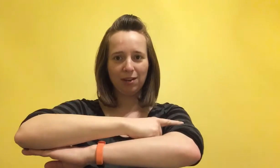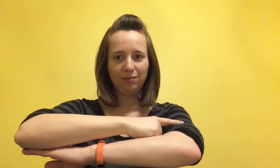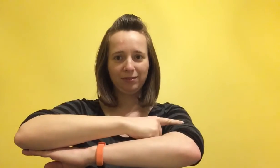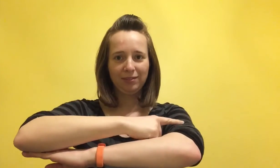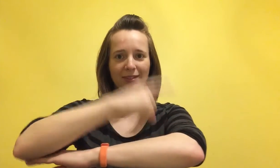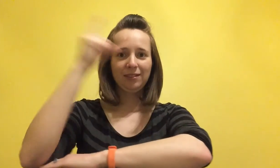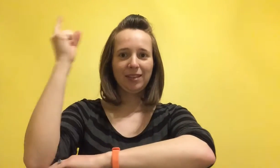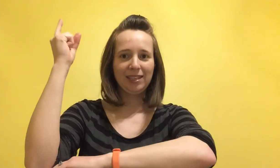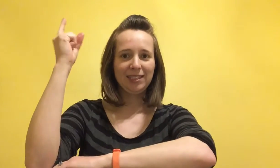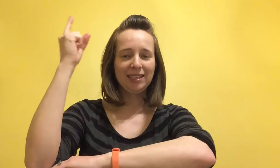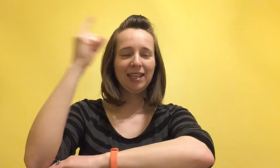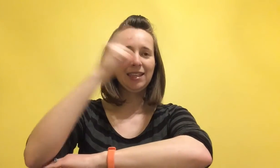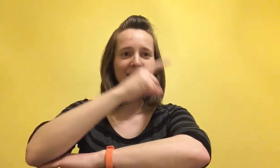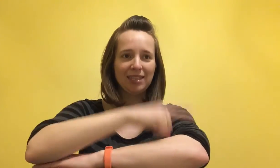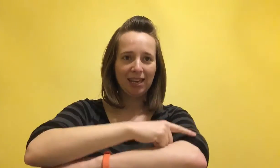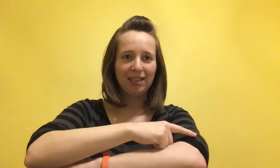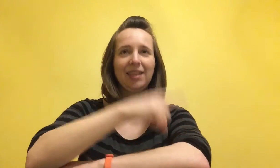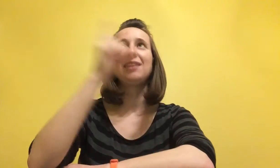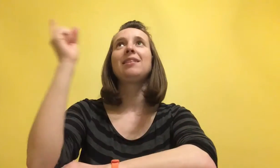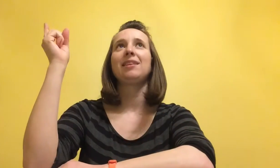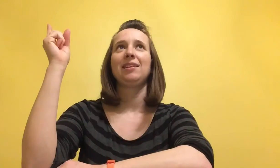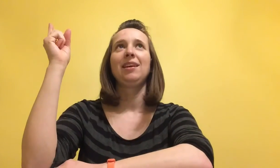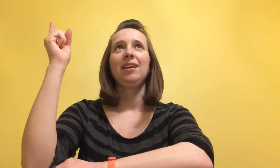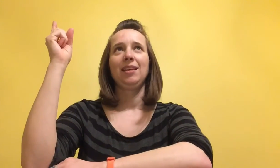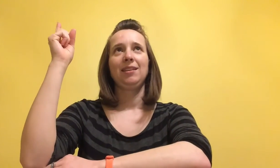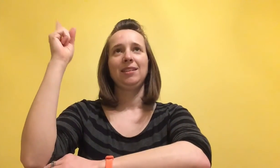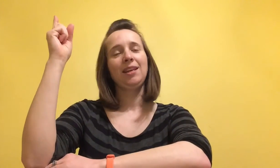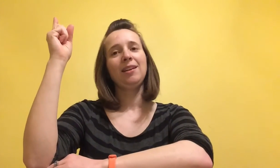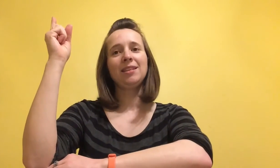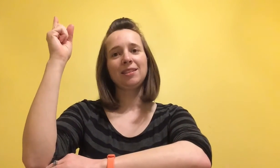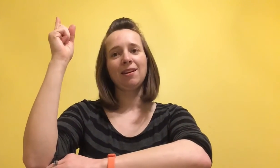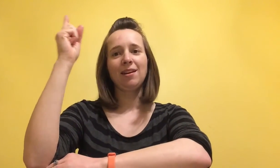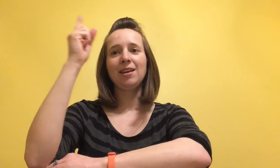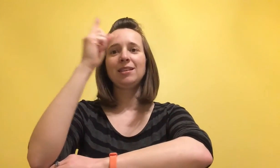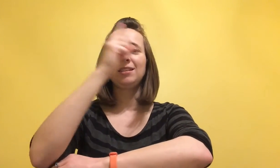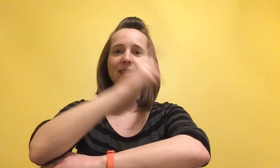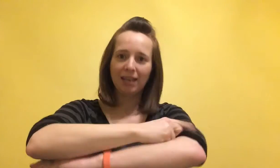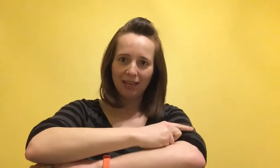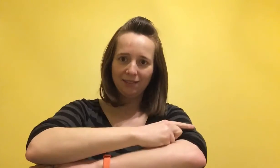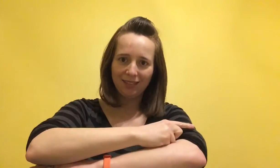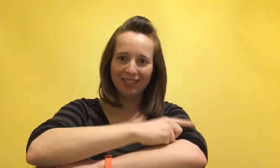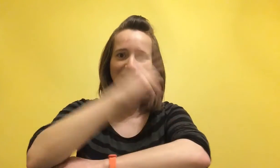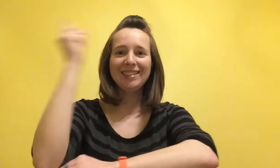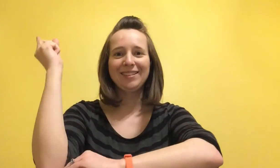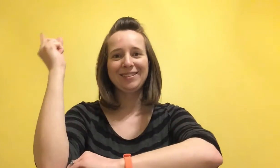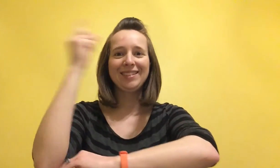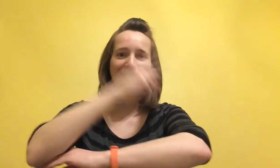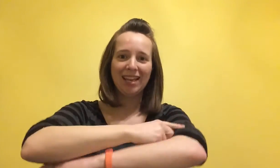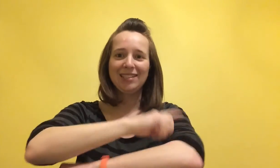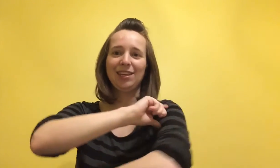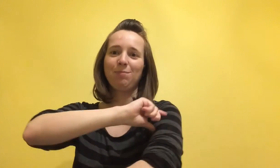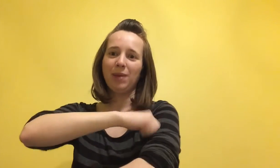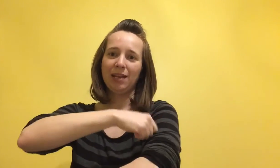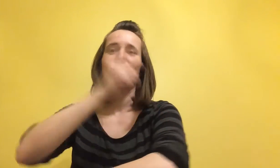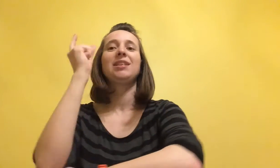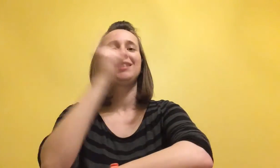down. Okay, this is like the day, like the sun in the sky is setting. So day, St. Patrick's